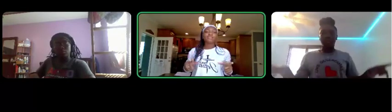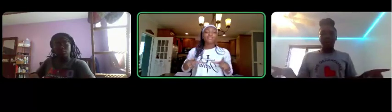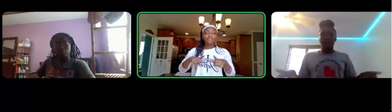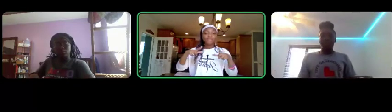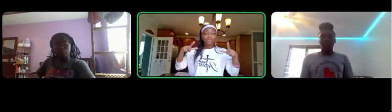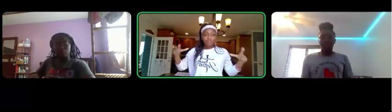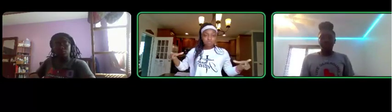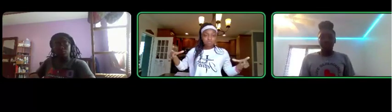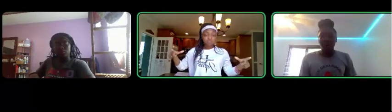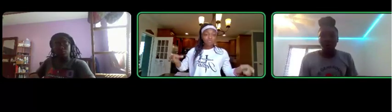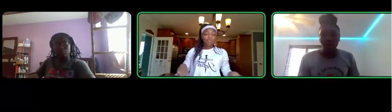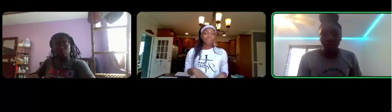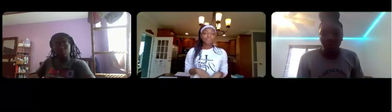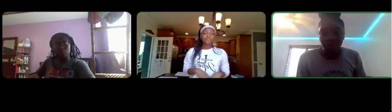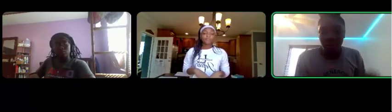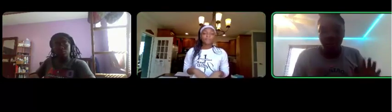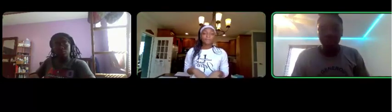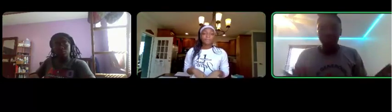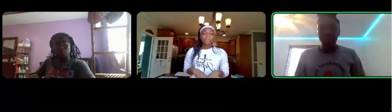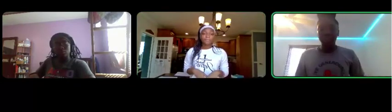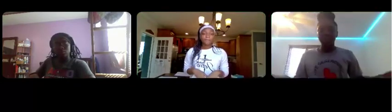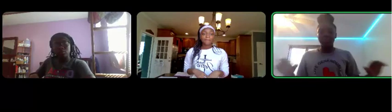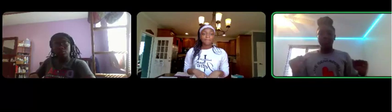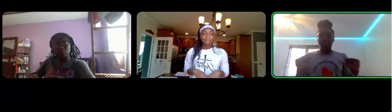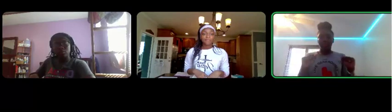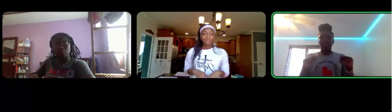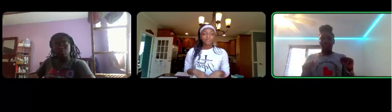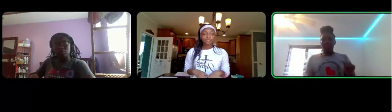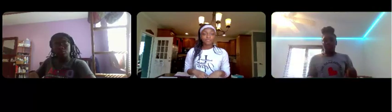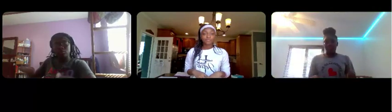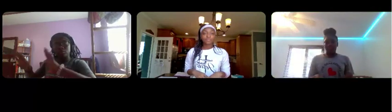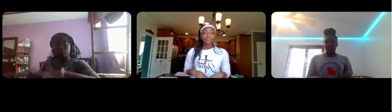puffy. Okay. So children